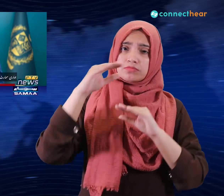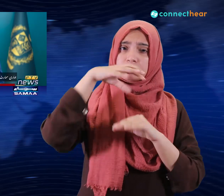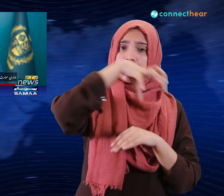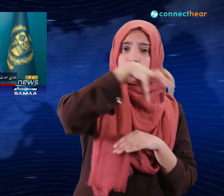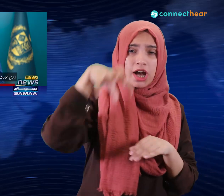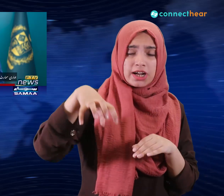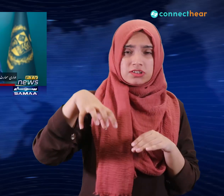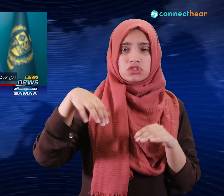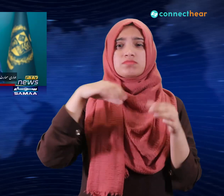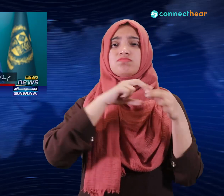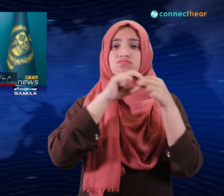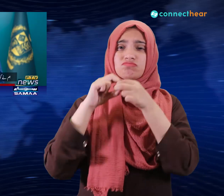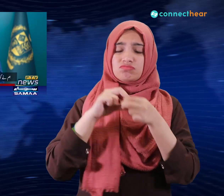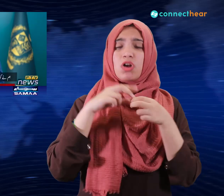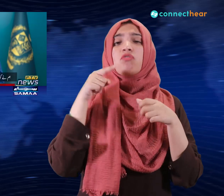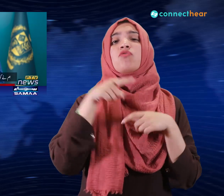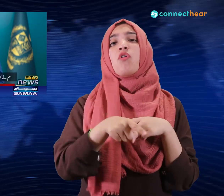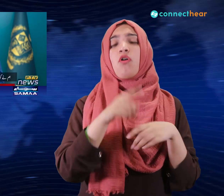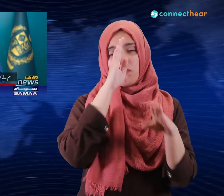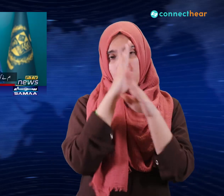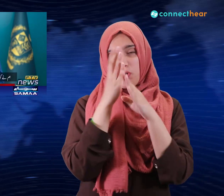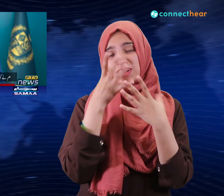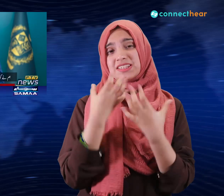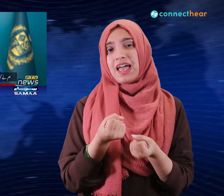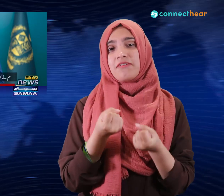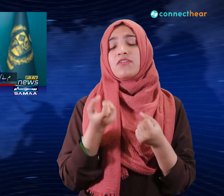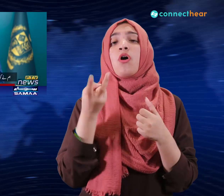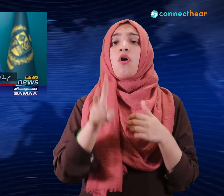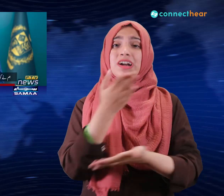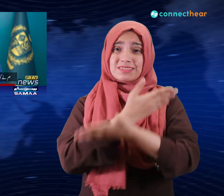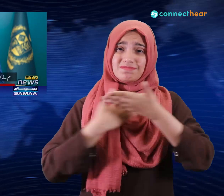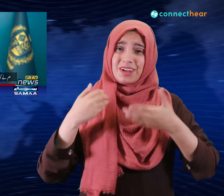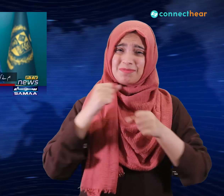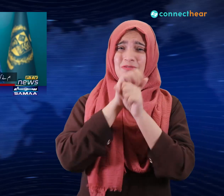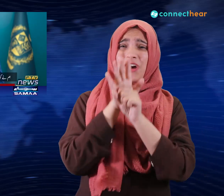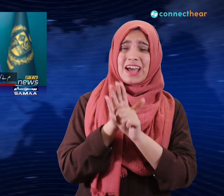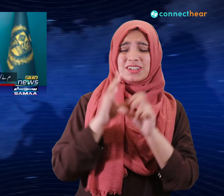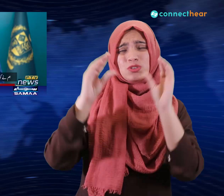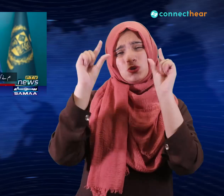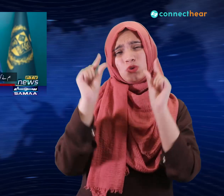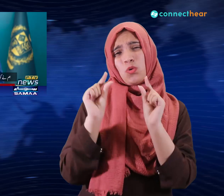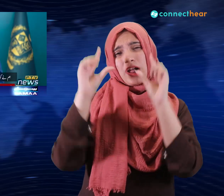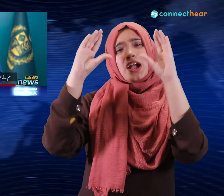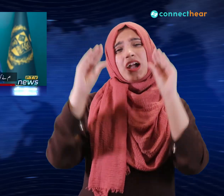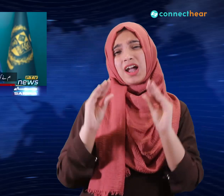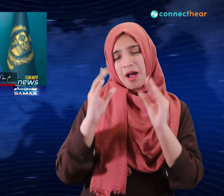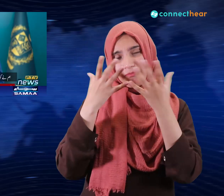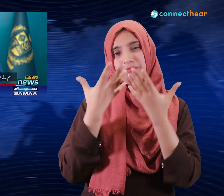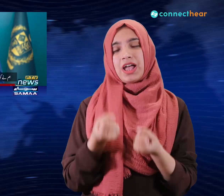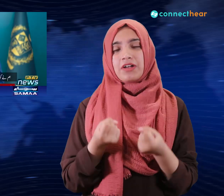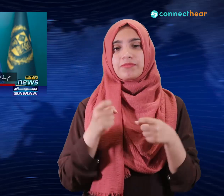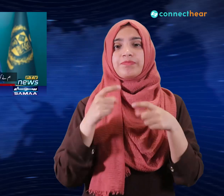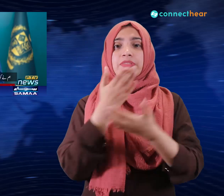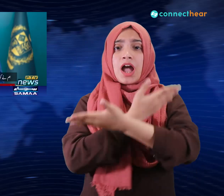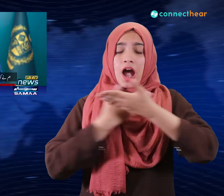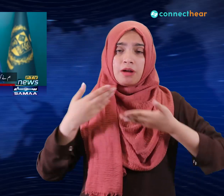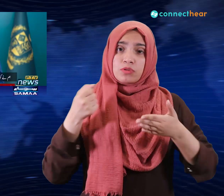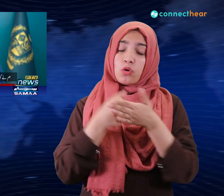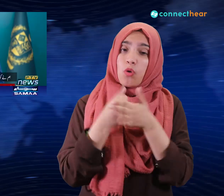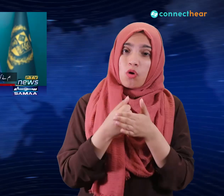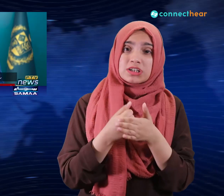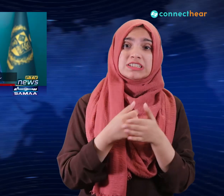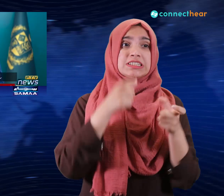disadvantaged, we have been able to somehow contain the virus. We managed to save precious